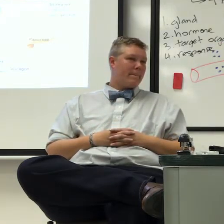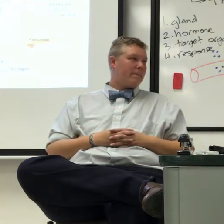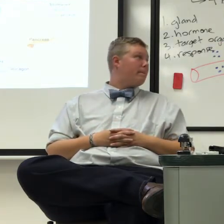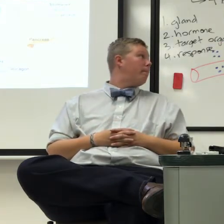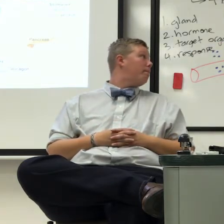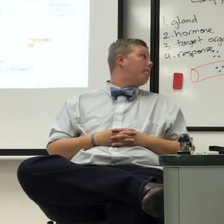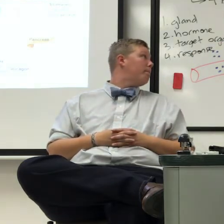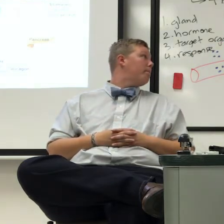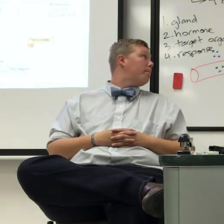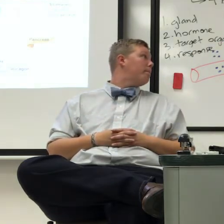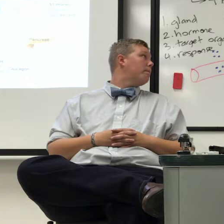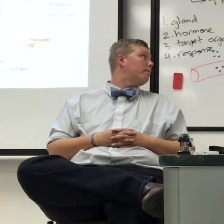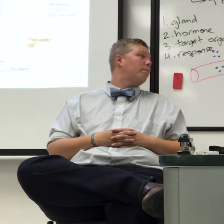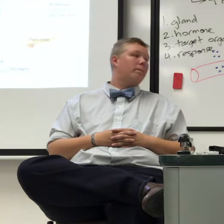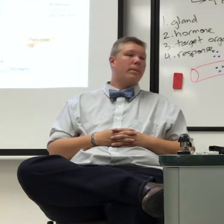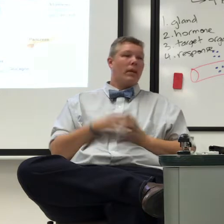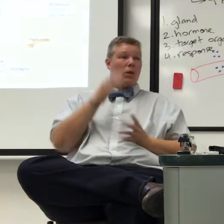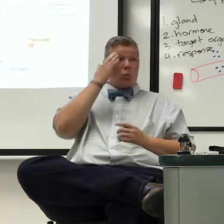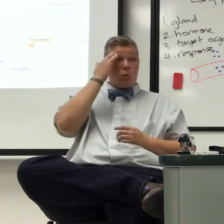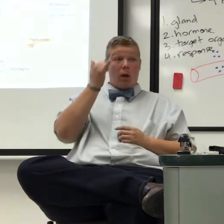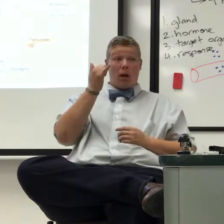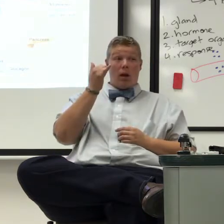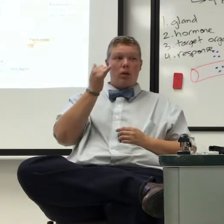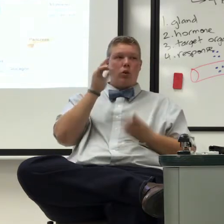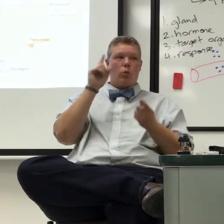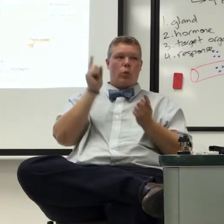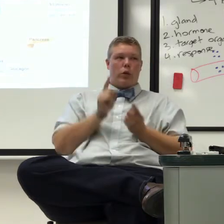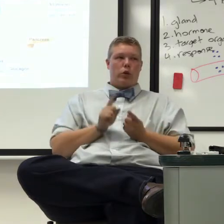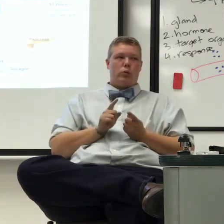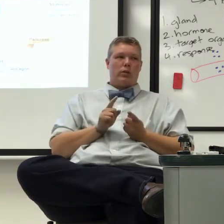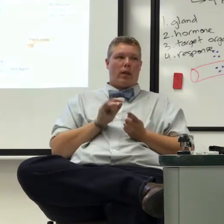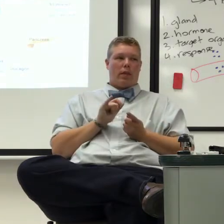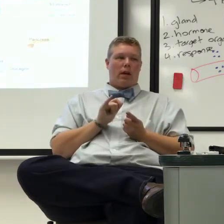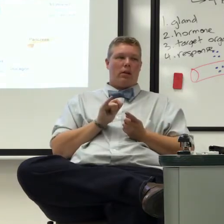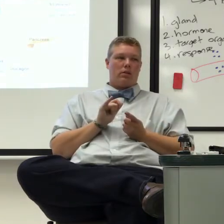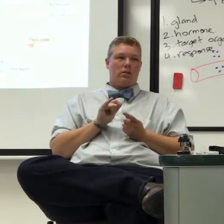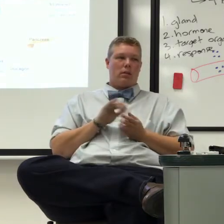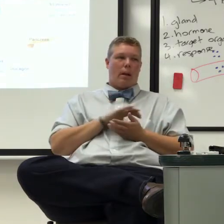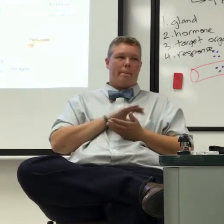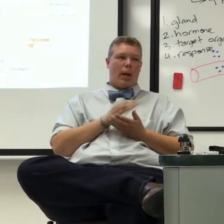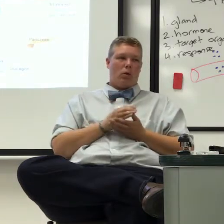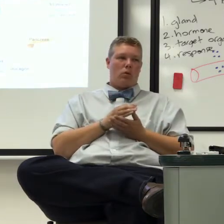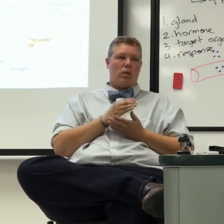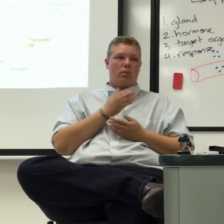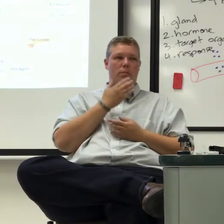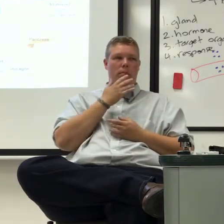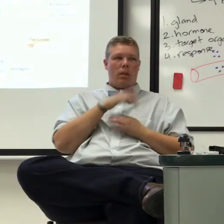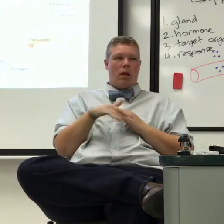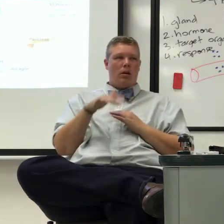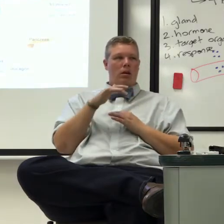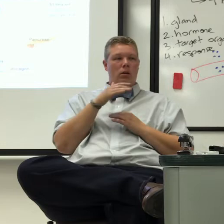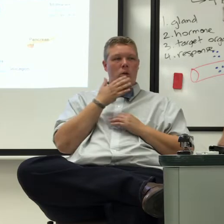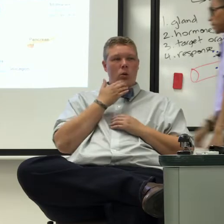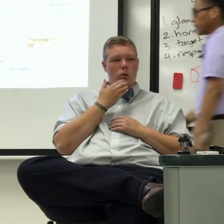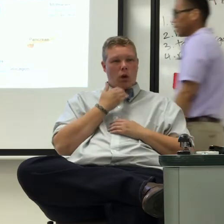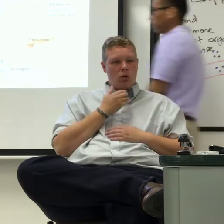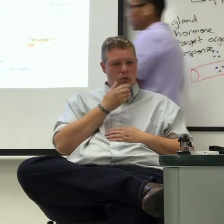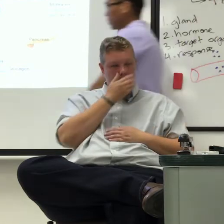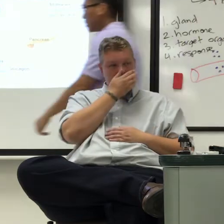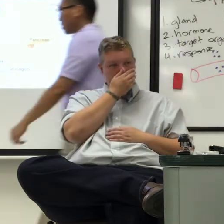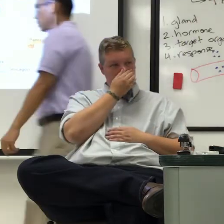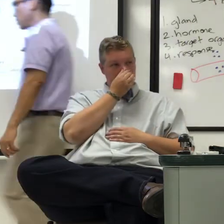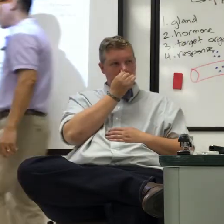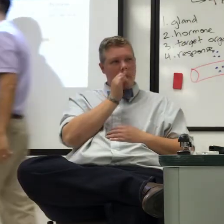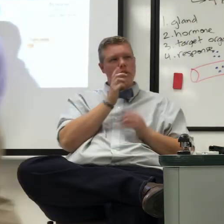All this happens to reduce the blood glucose. Okay, that's ultimately the response. And that's kind of how you do it, as a generic